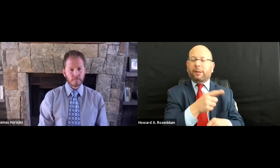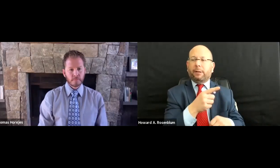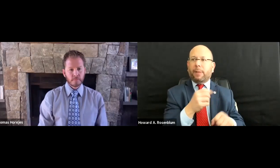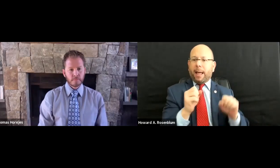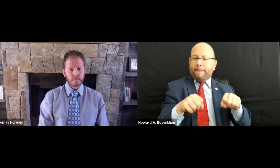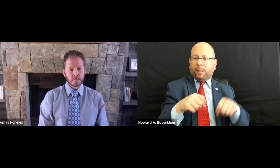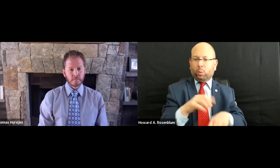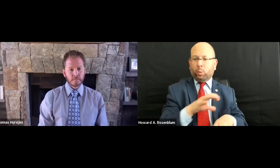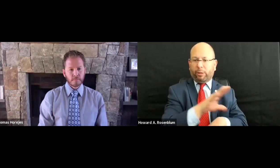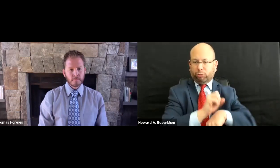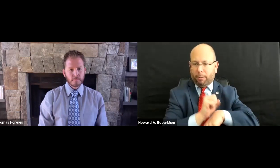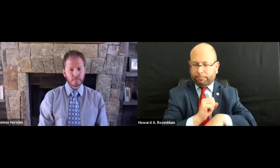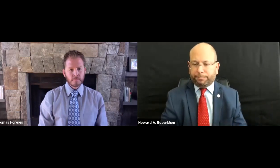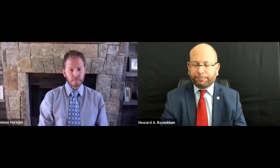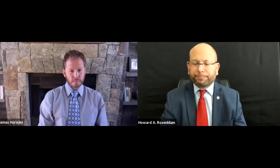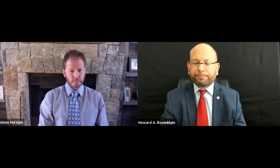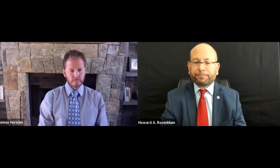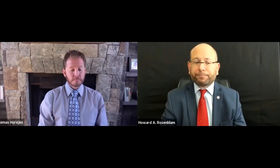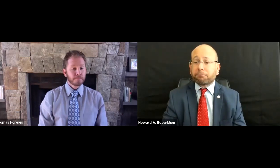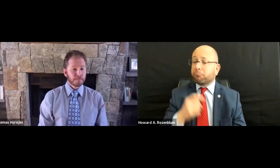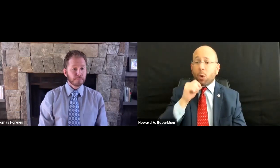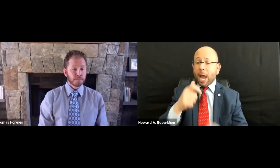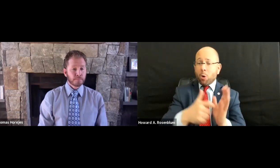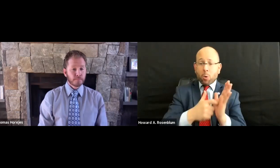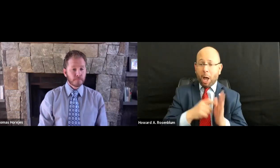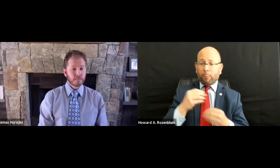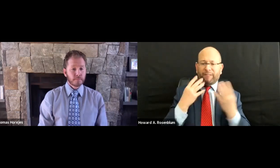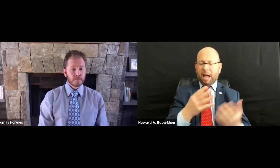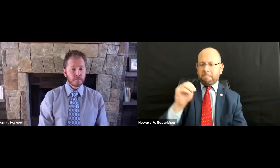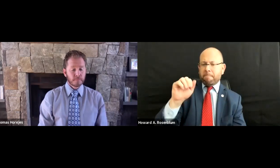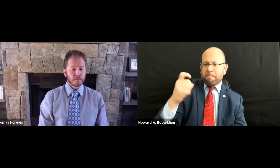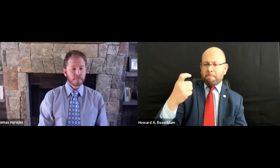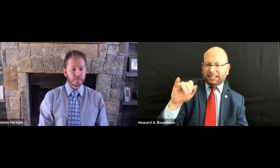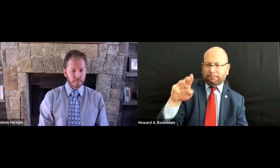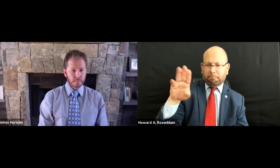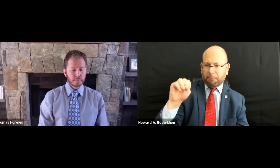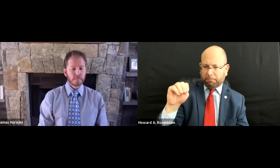reasonable accommodations provided so that they're able to do their jobs.